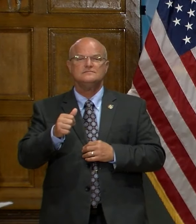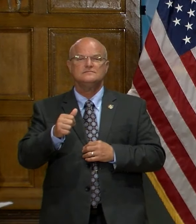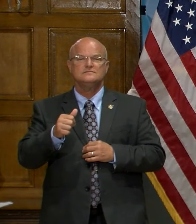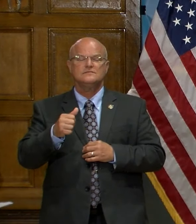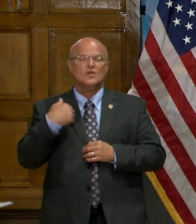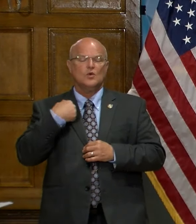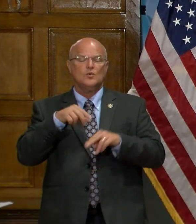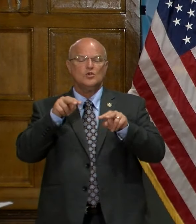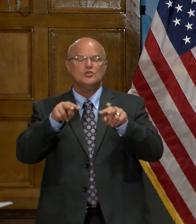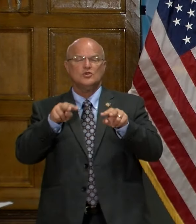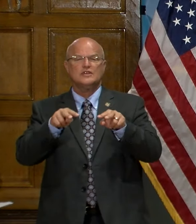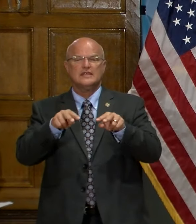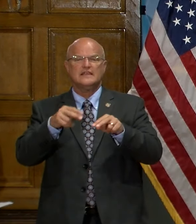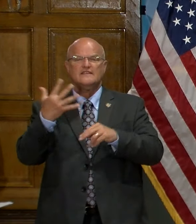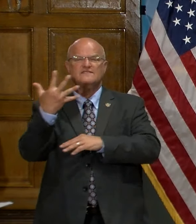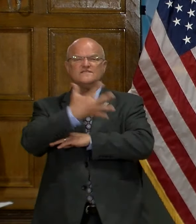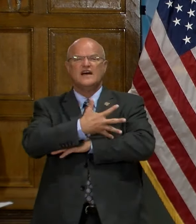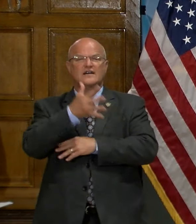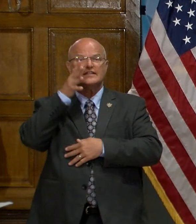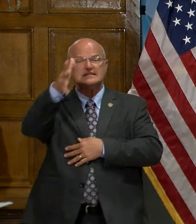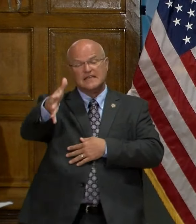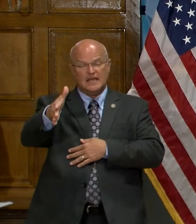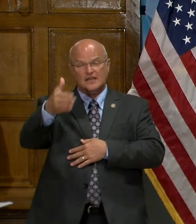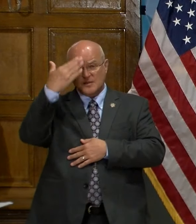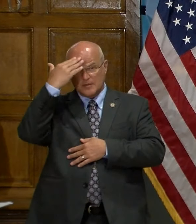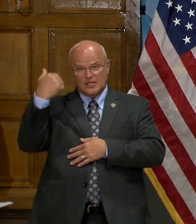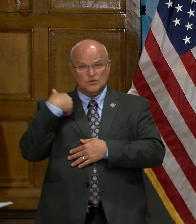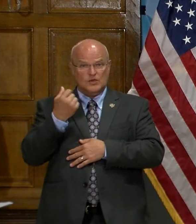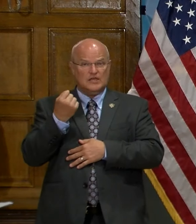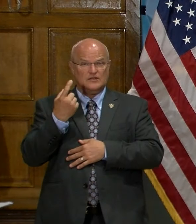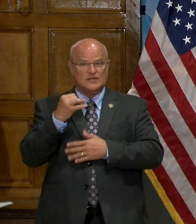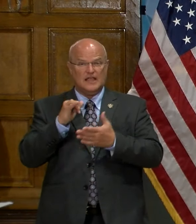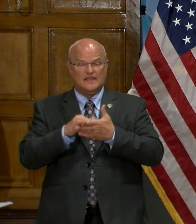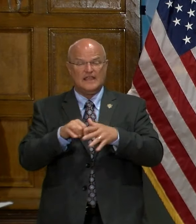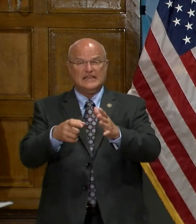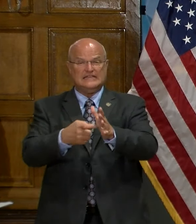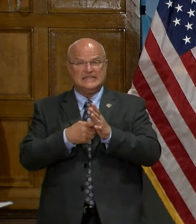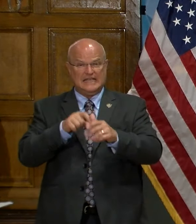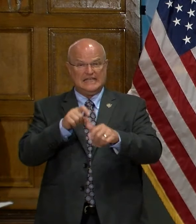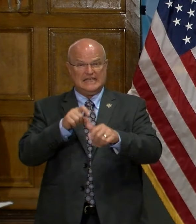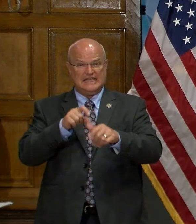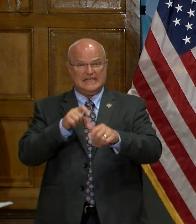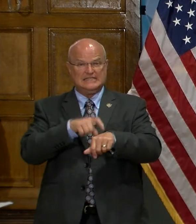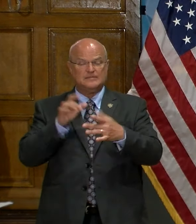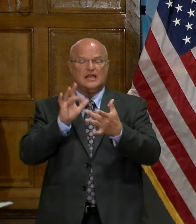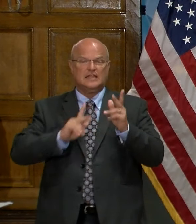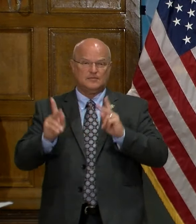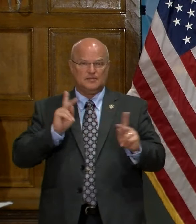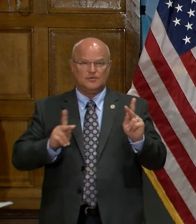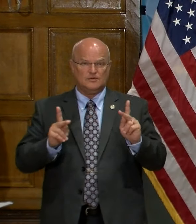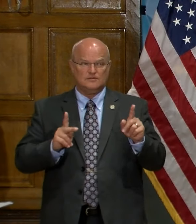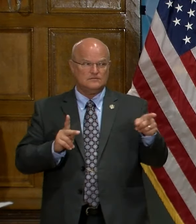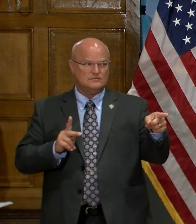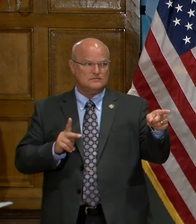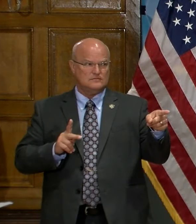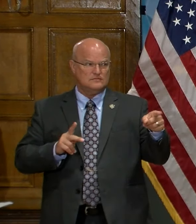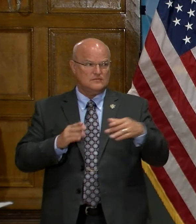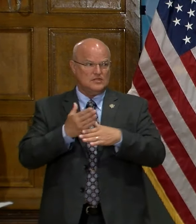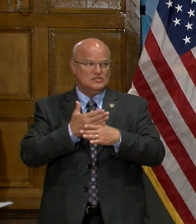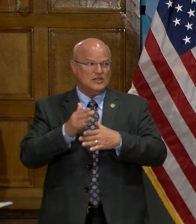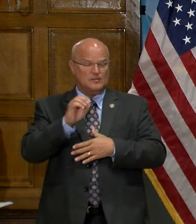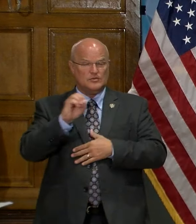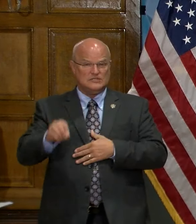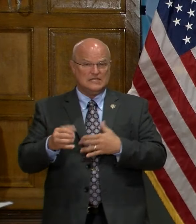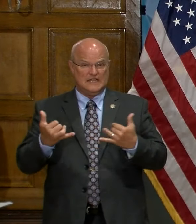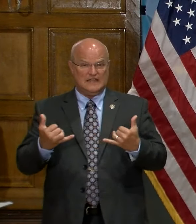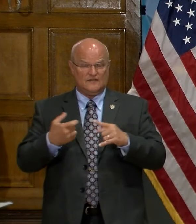We're looking at 5 days out because we understand that it does take a while to get a hold of people. So can you share those